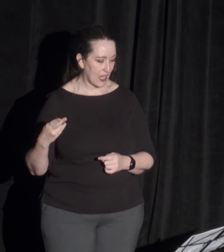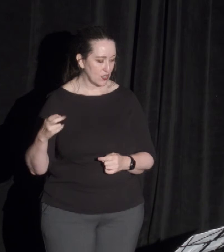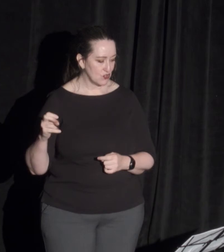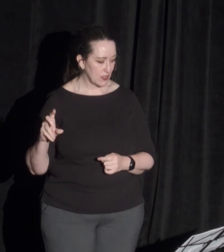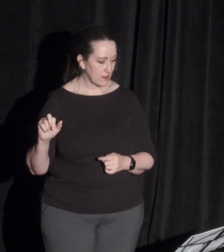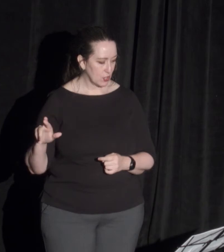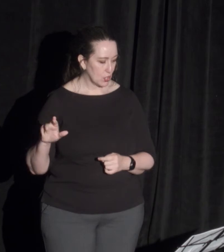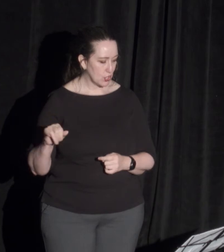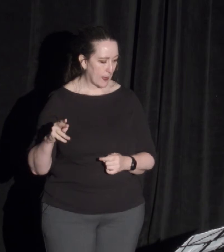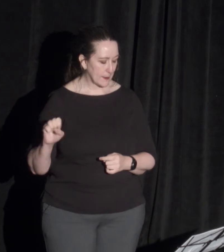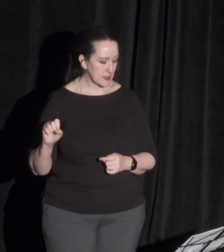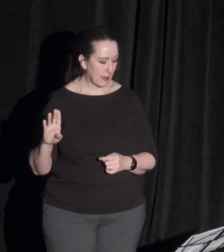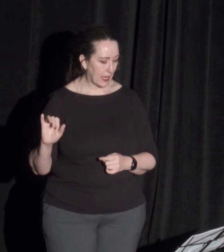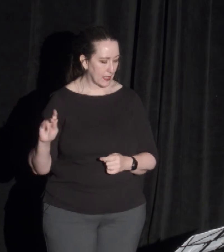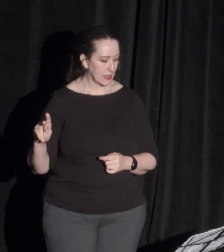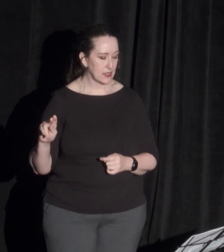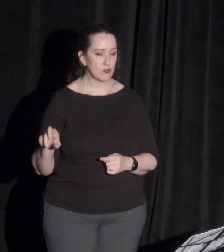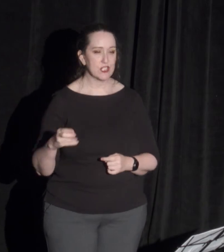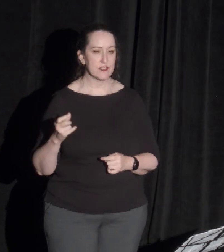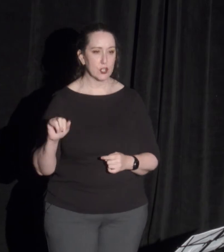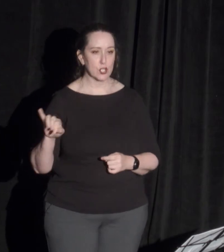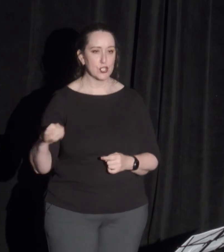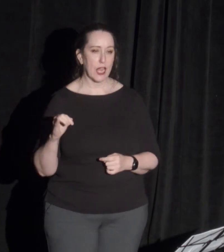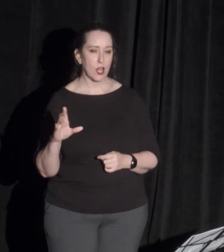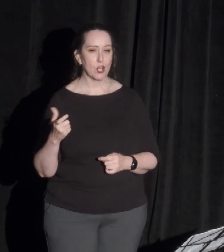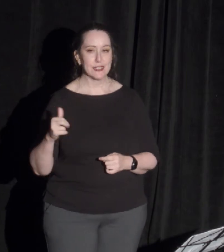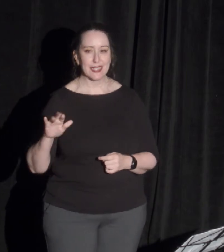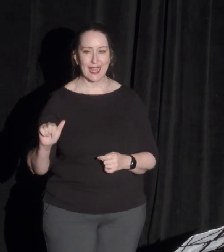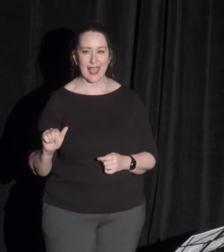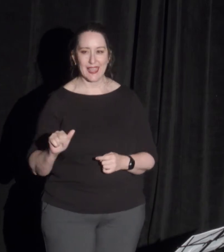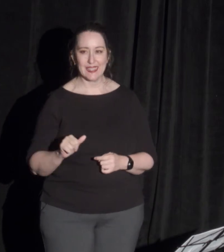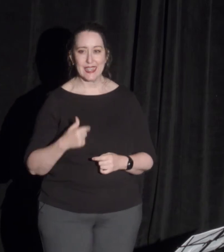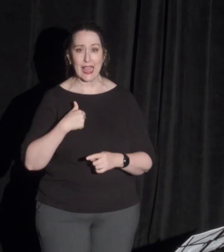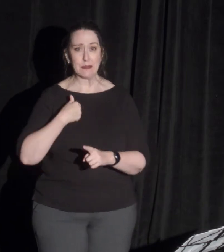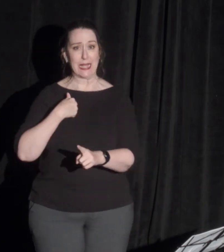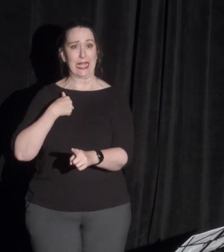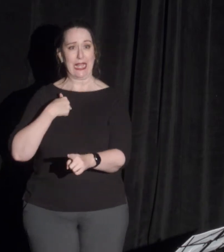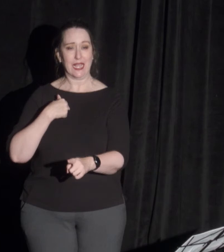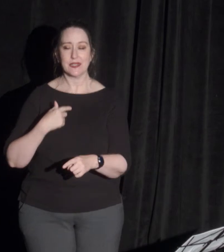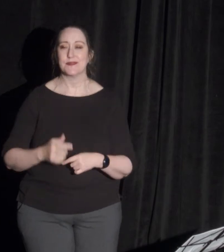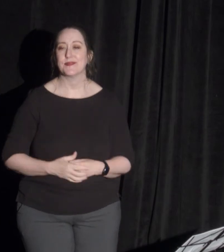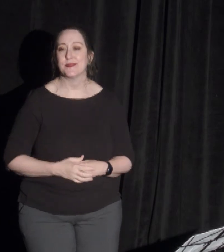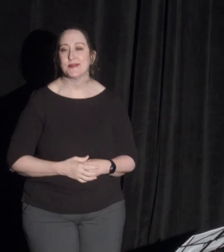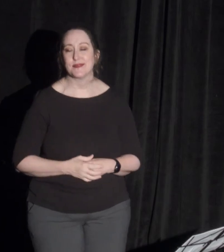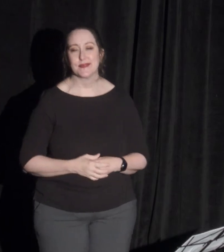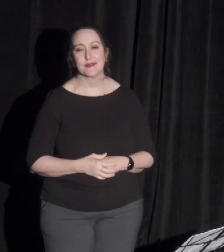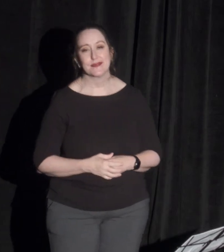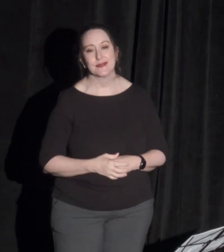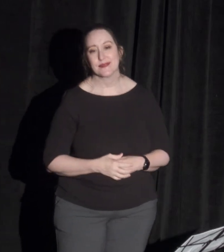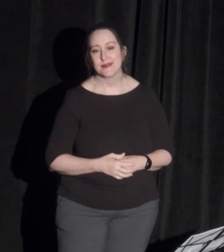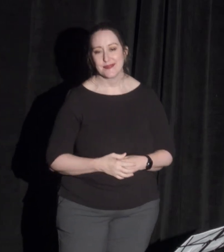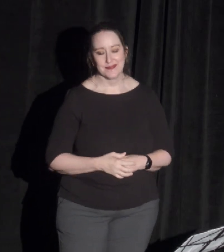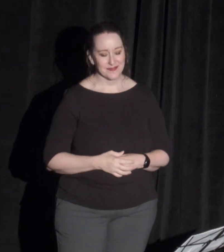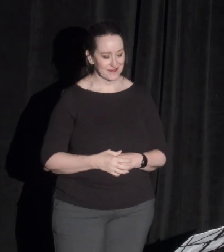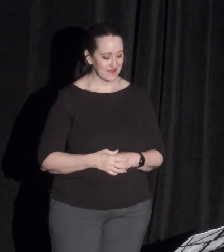Bacon, and Christopher J. Garcia. Woo! You always know he's